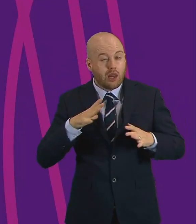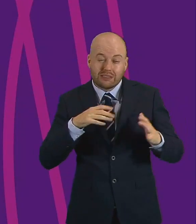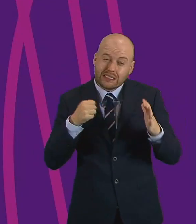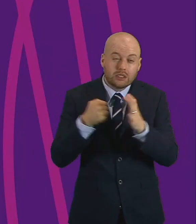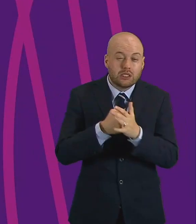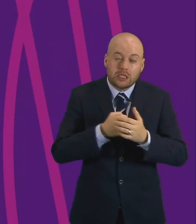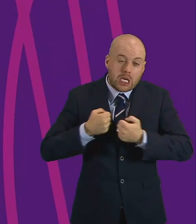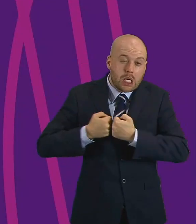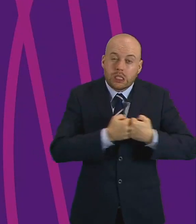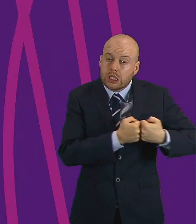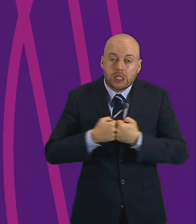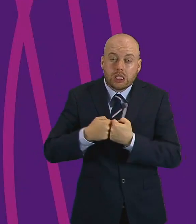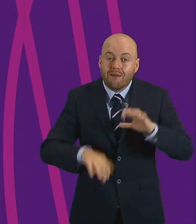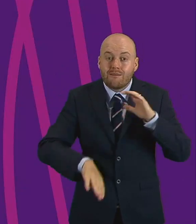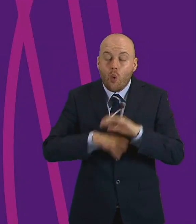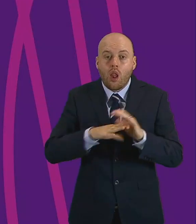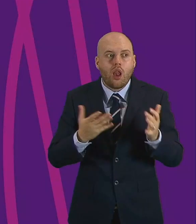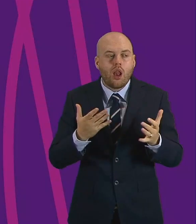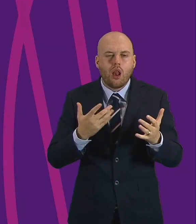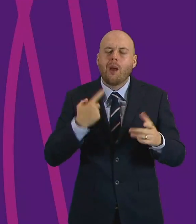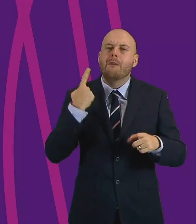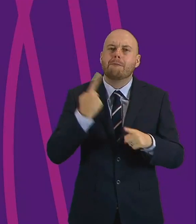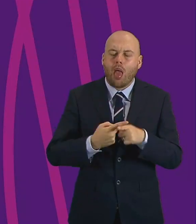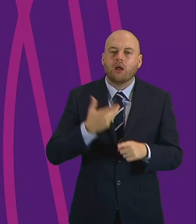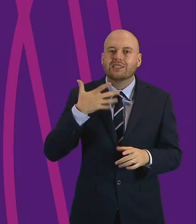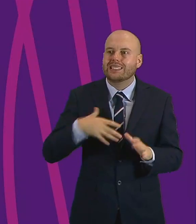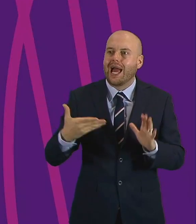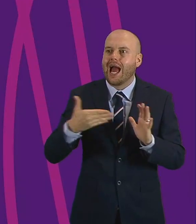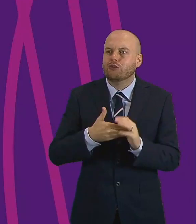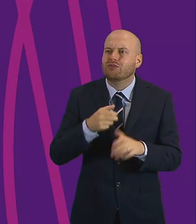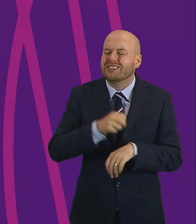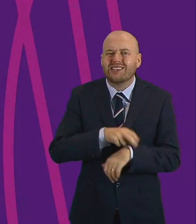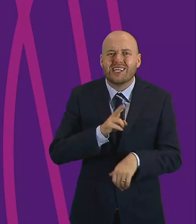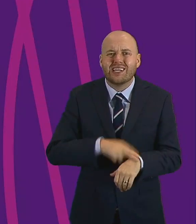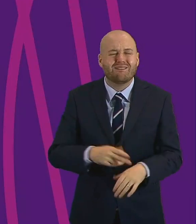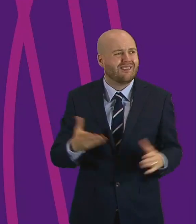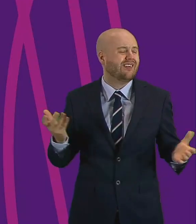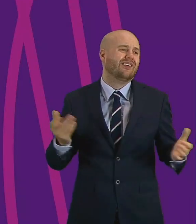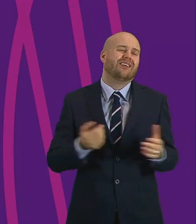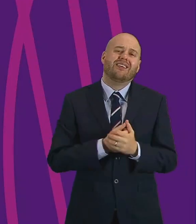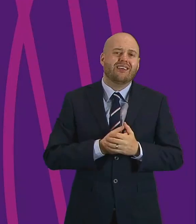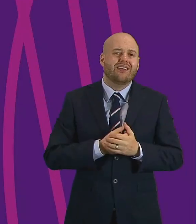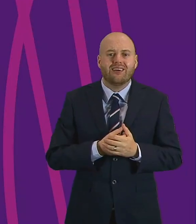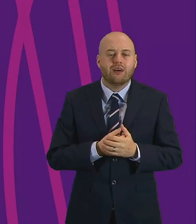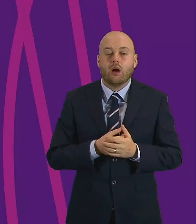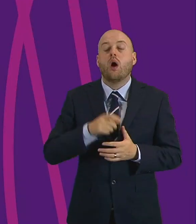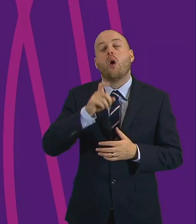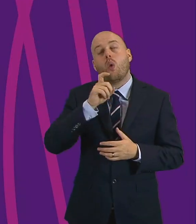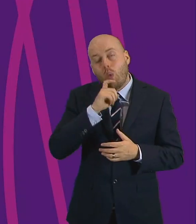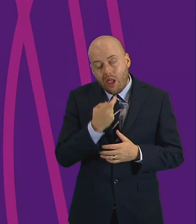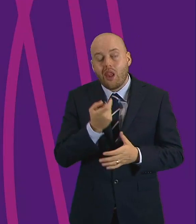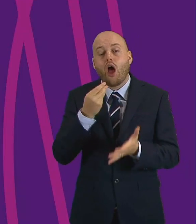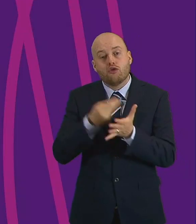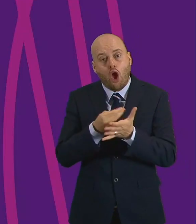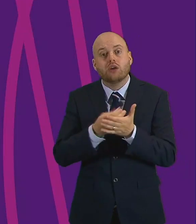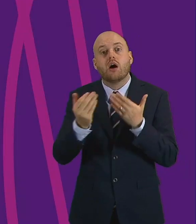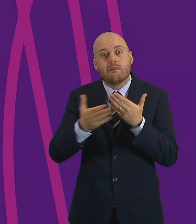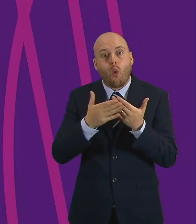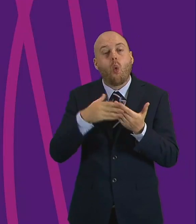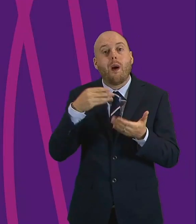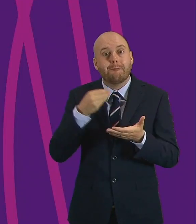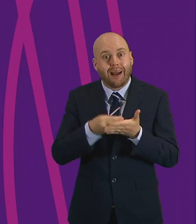of the additional staff that will be required. It will cost more money if we're to see school students being able to get back to